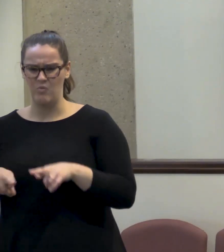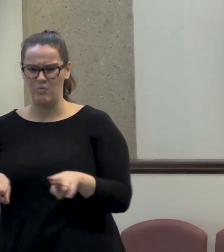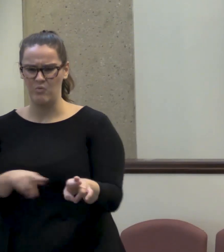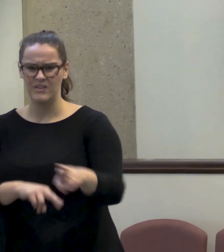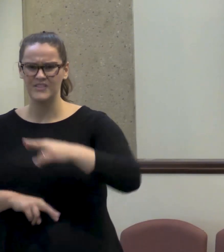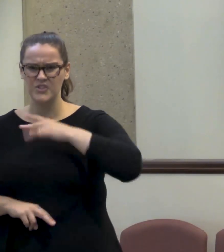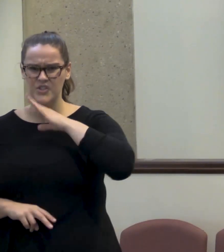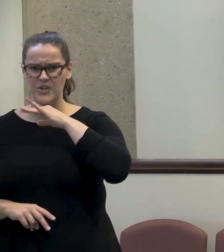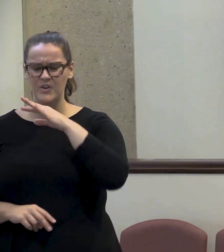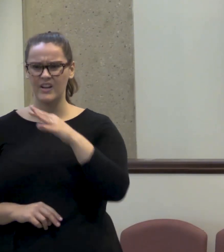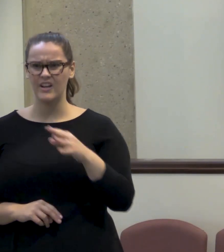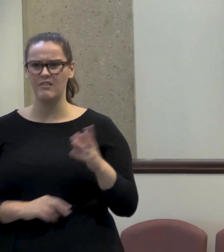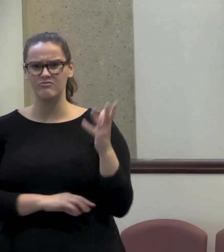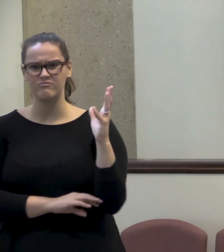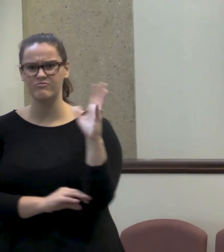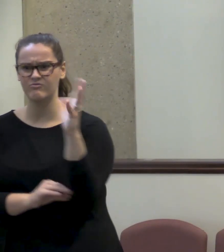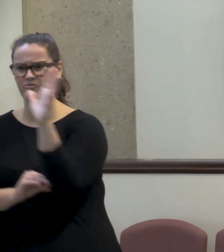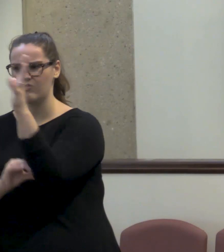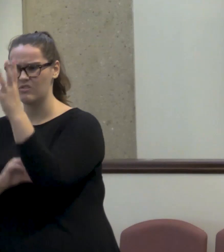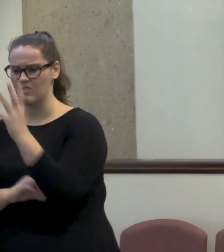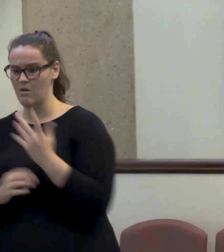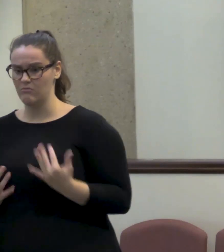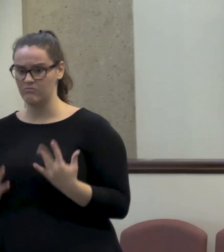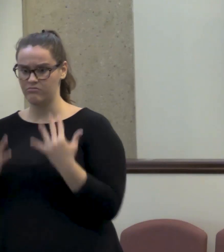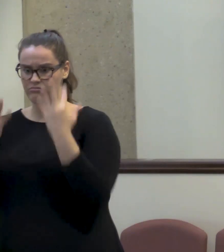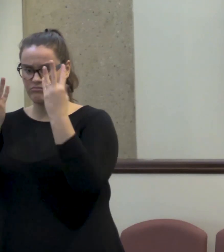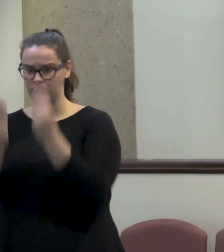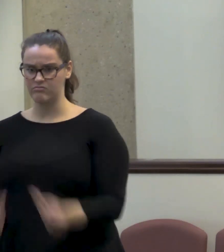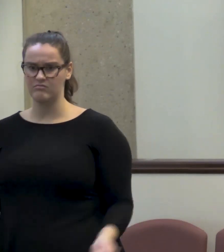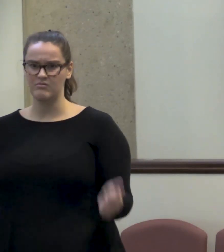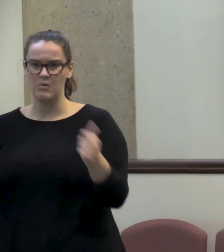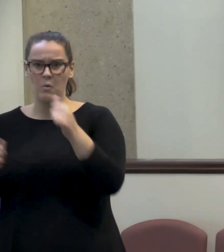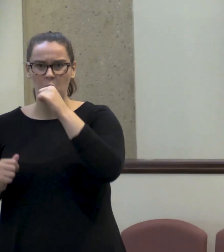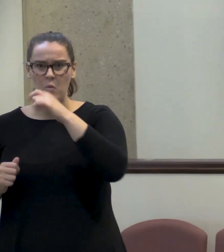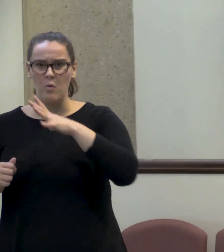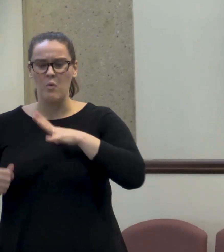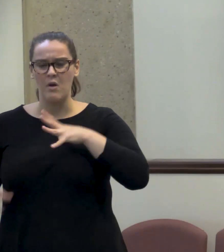forests burned in huge fires, to see our women